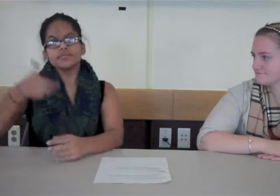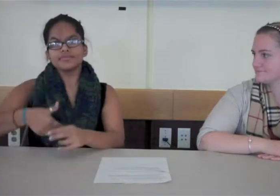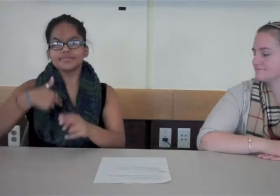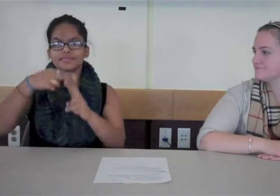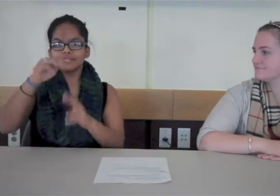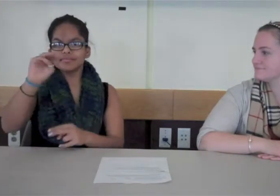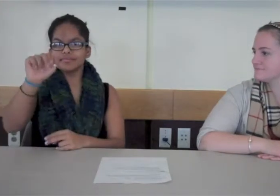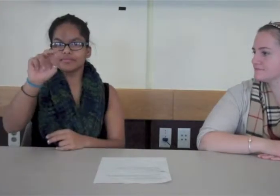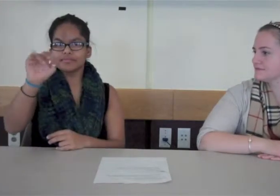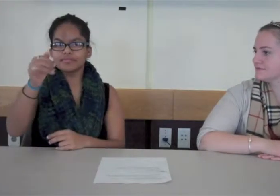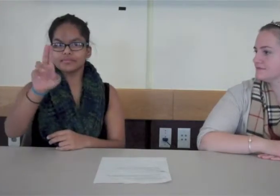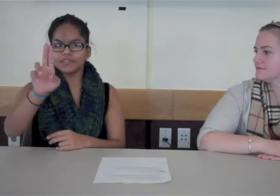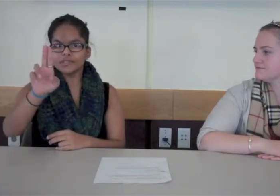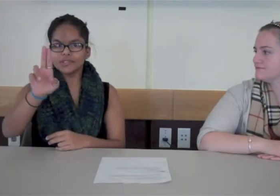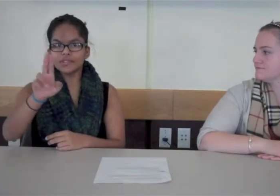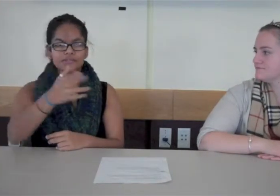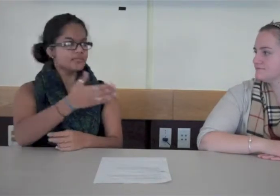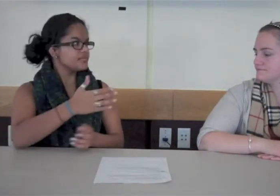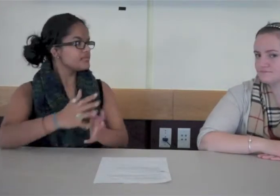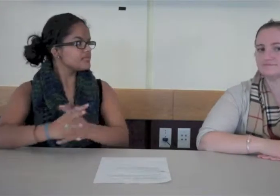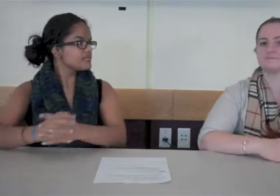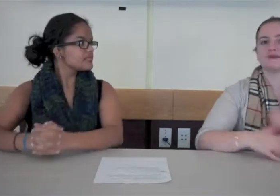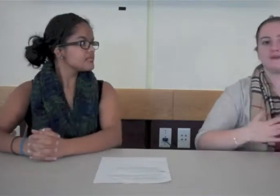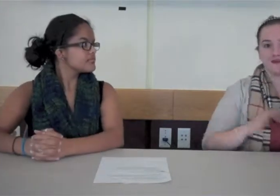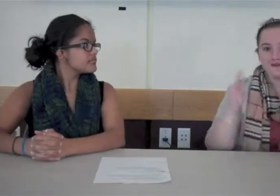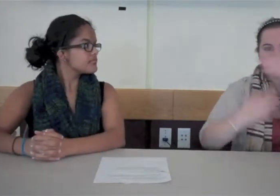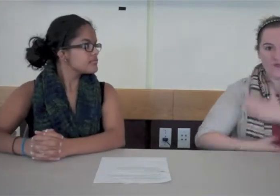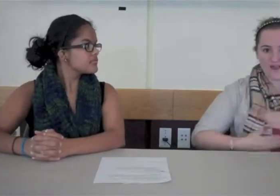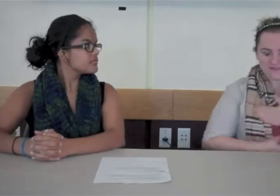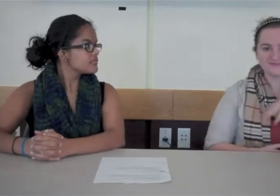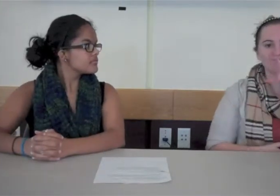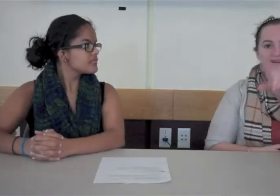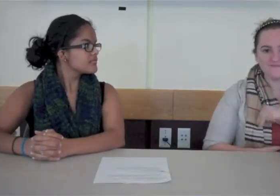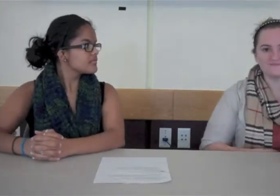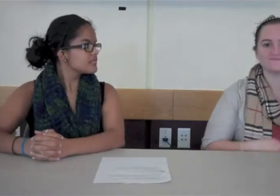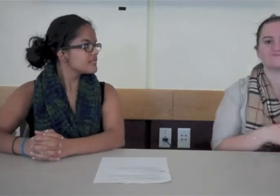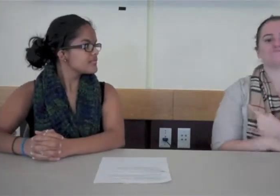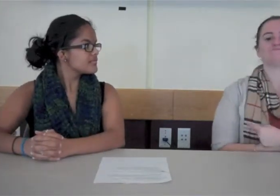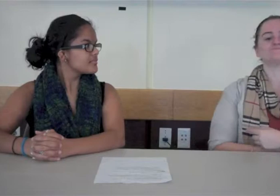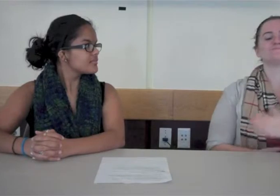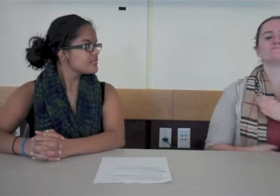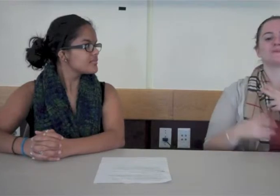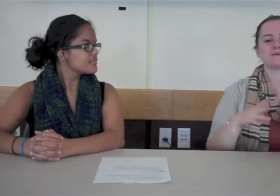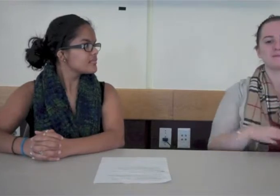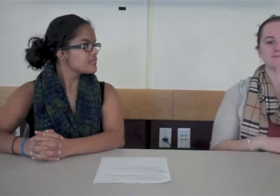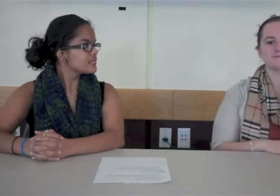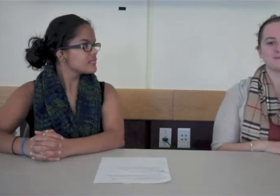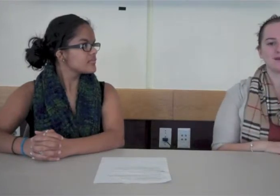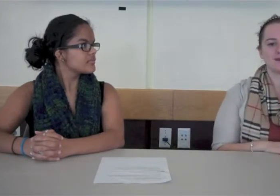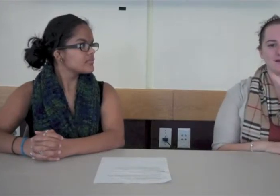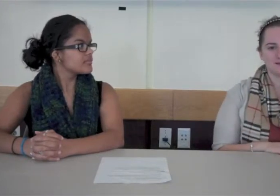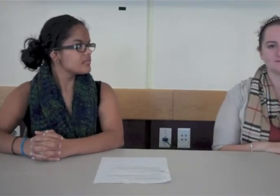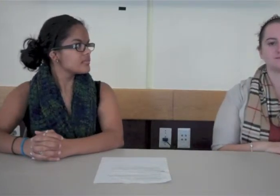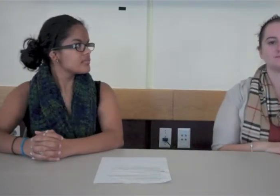And I also hope that you have a wonderful Thanksgiving. This is Bianca Hoffmeister. Thank you for your time and for watching the news.